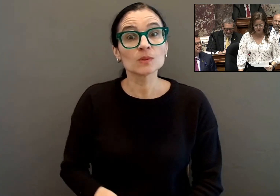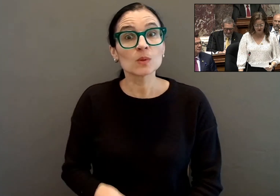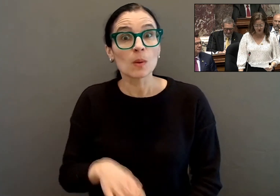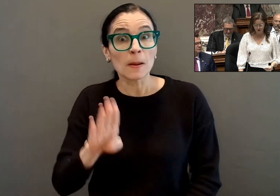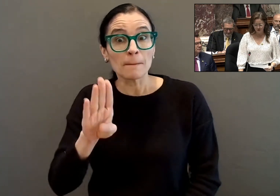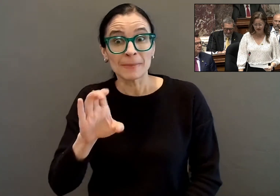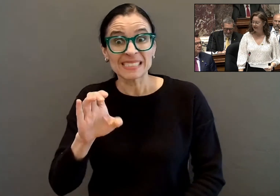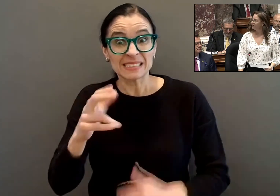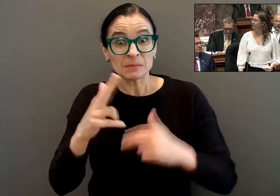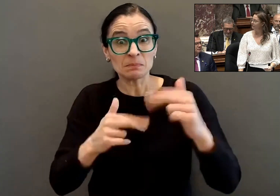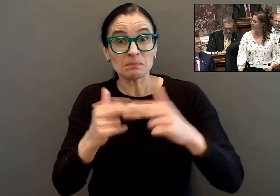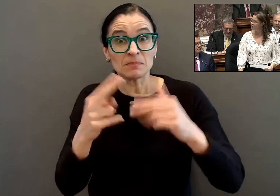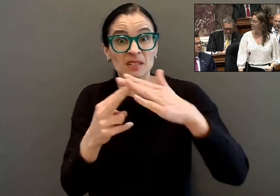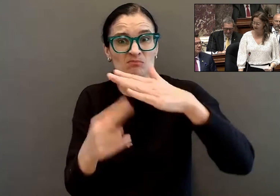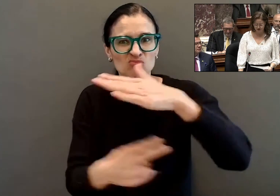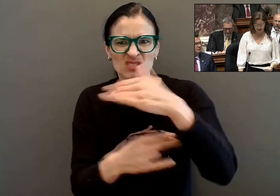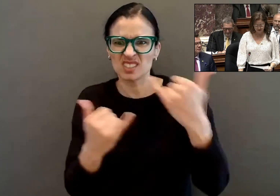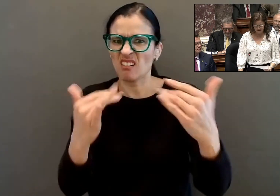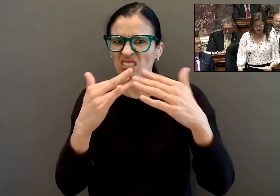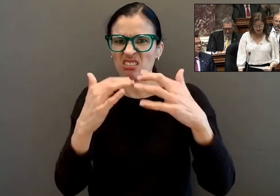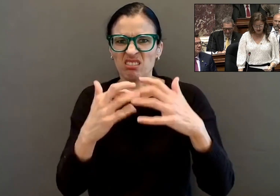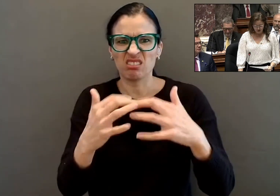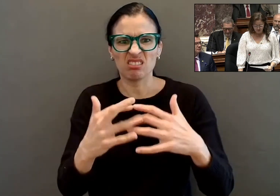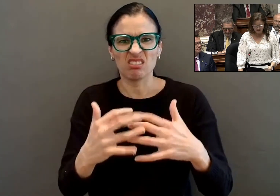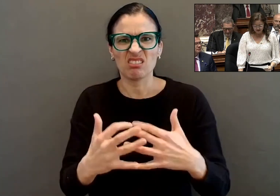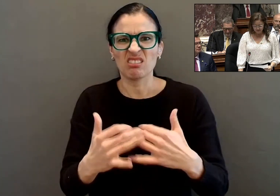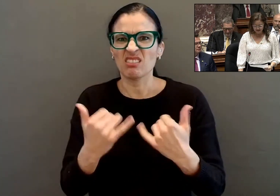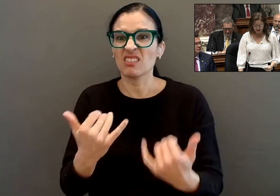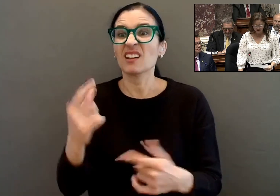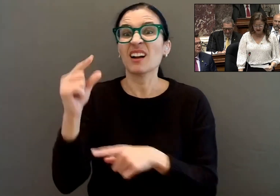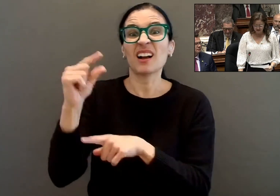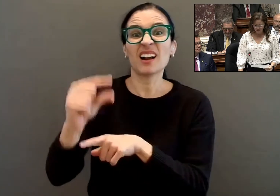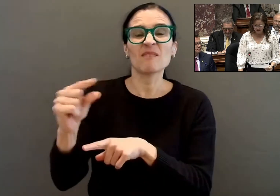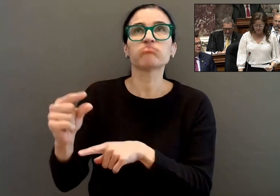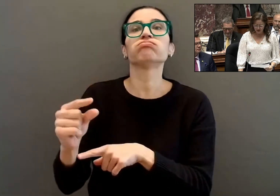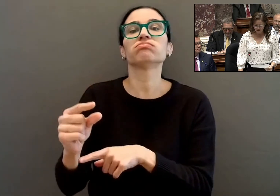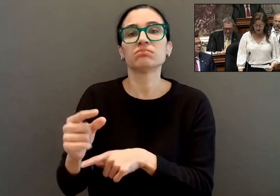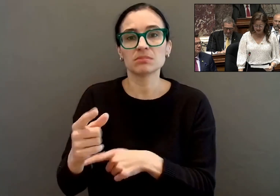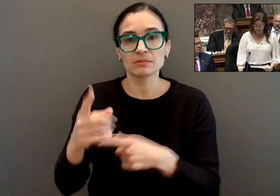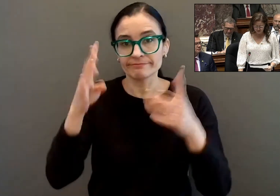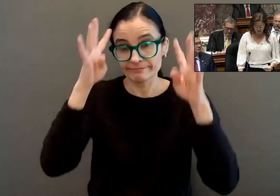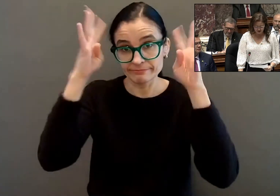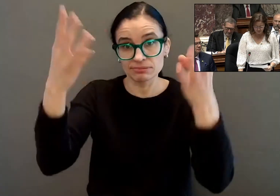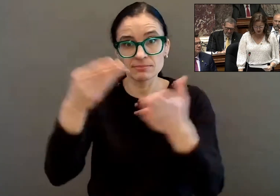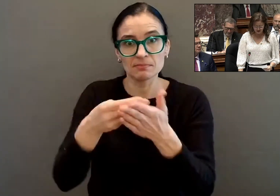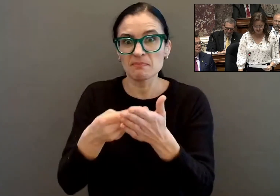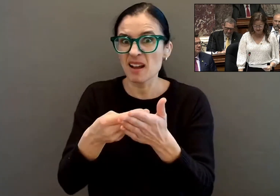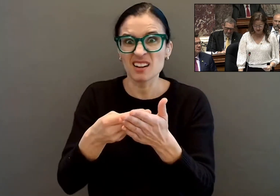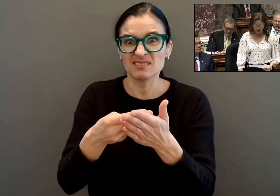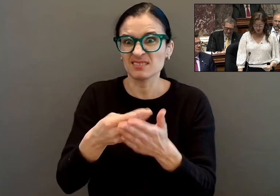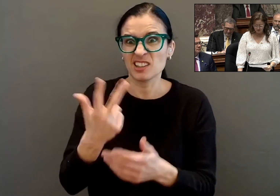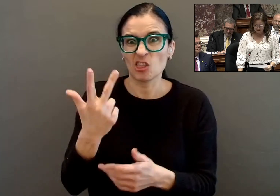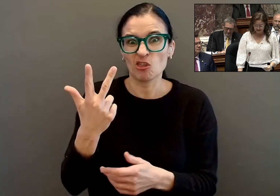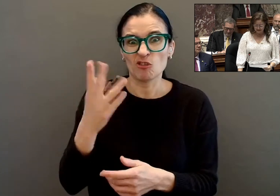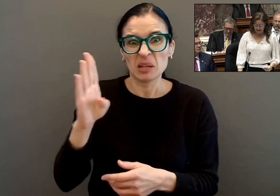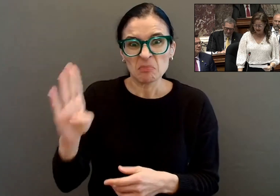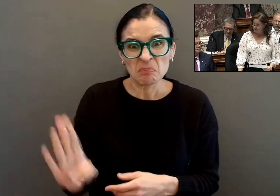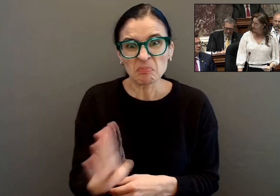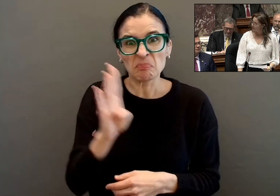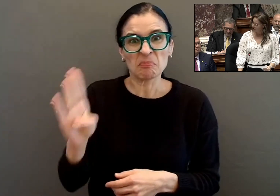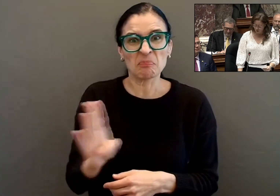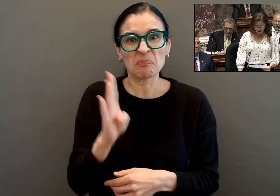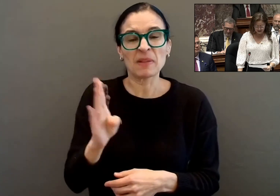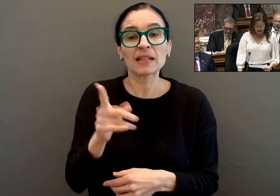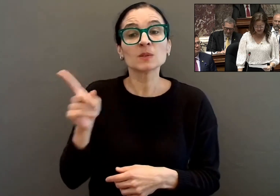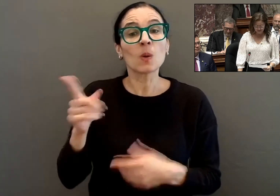billion hole in their budget. Will this minister tell us what priority infrastructure projects will get